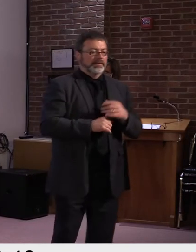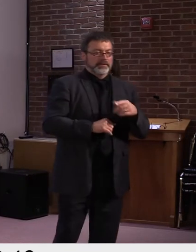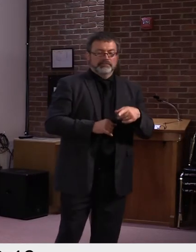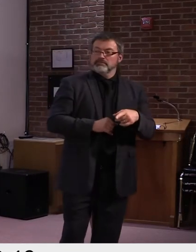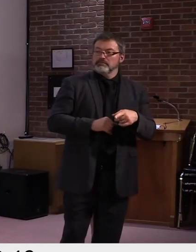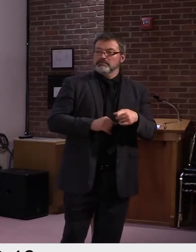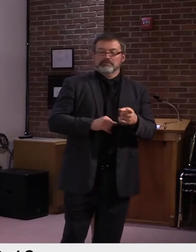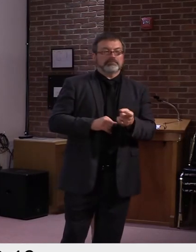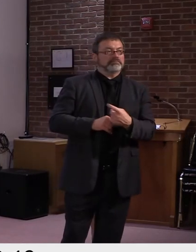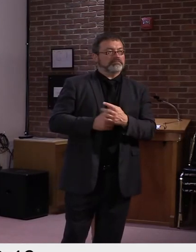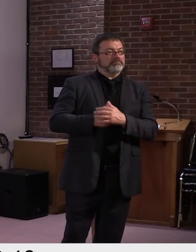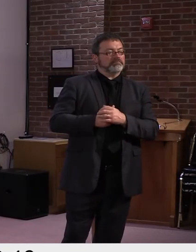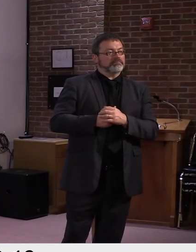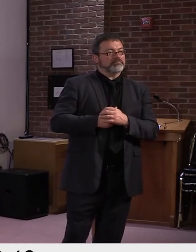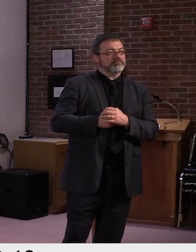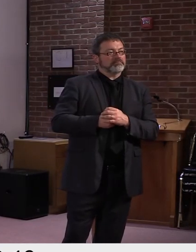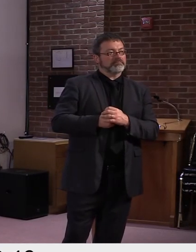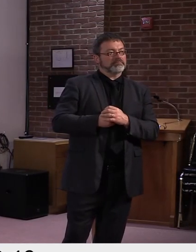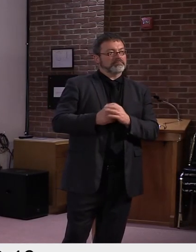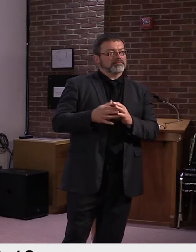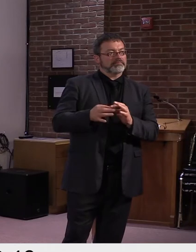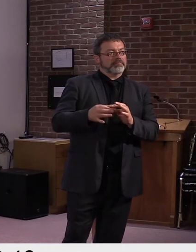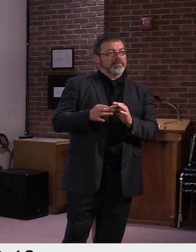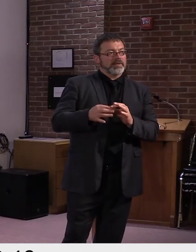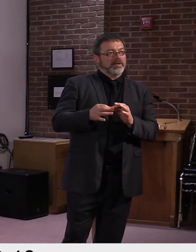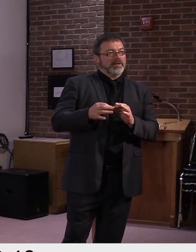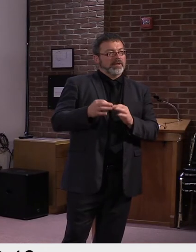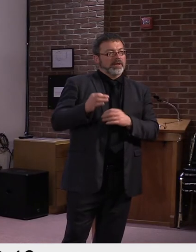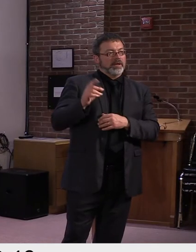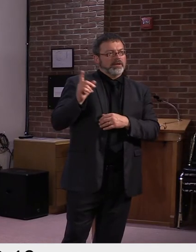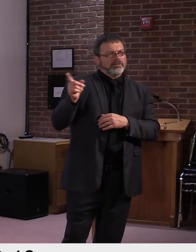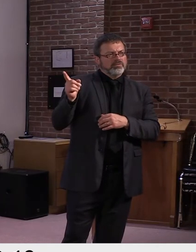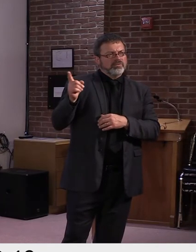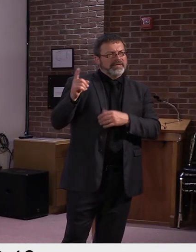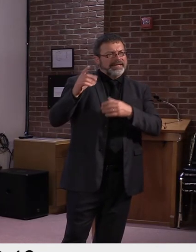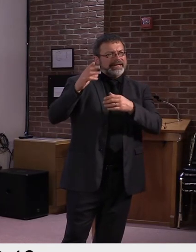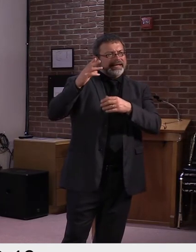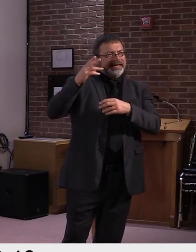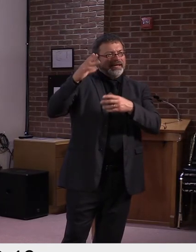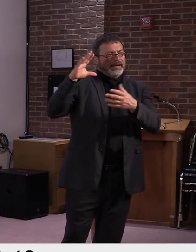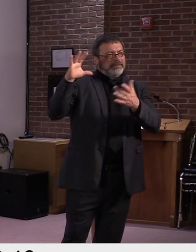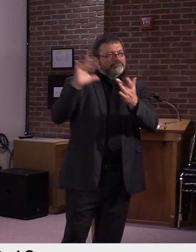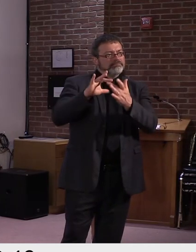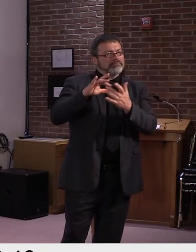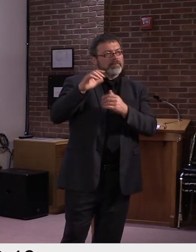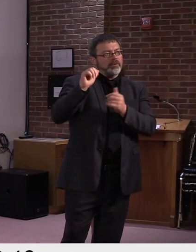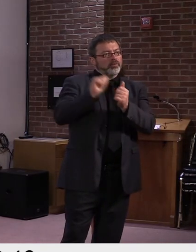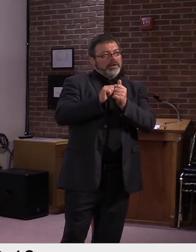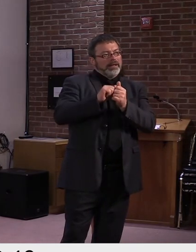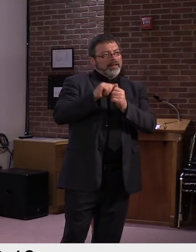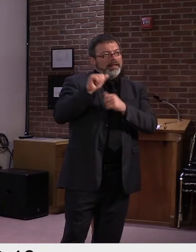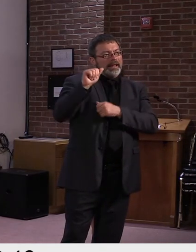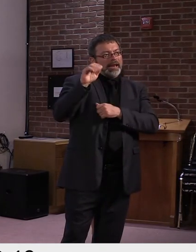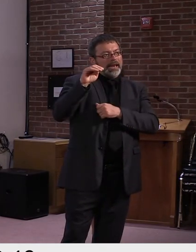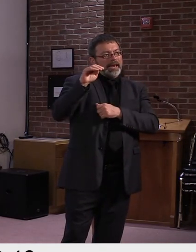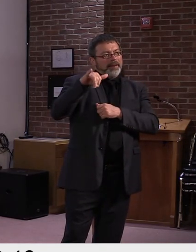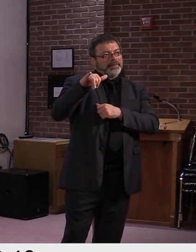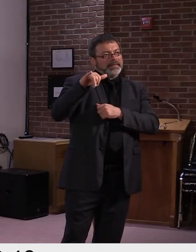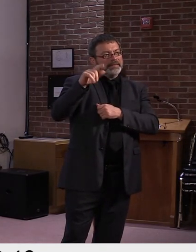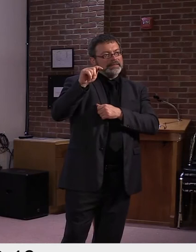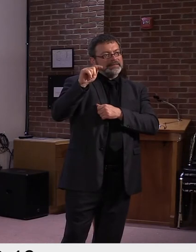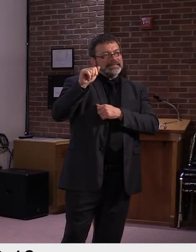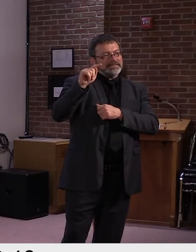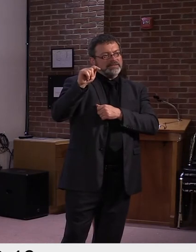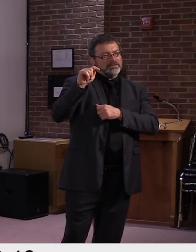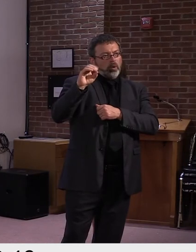public information and public outreach manager? She is PIO, I believe, of Agency of Transportation, but